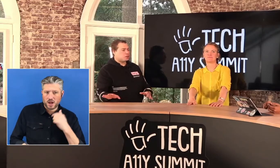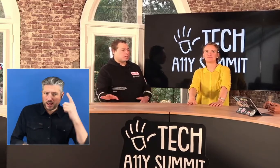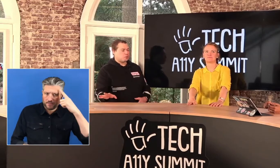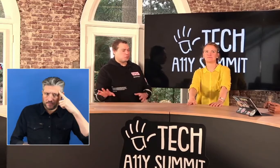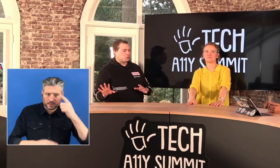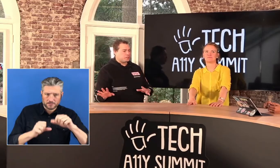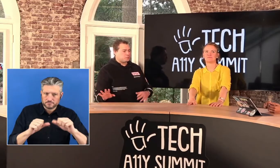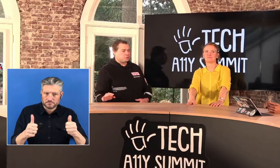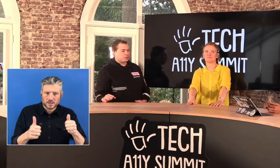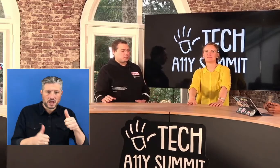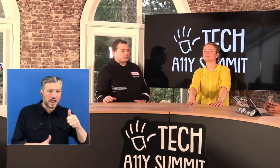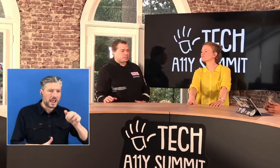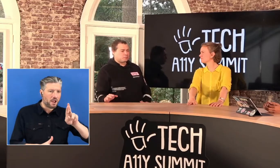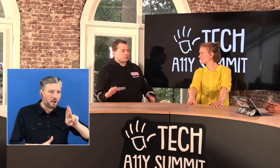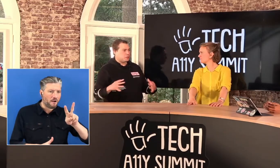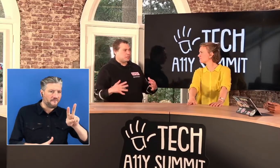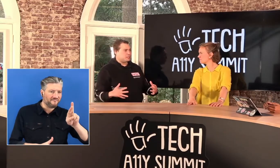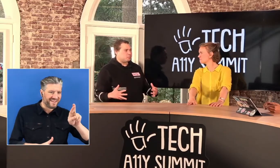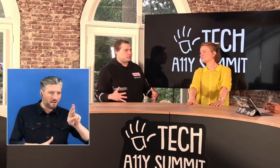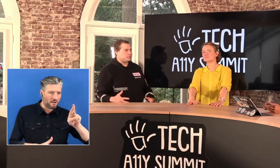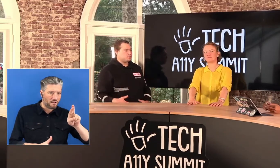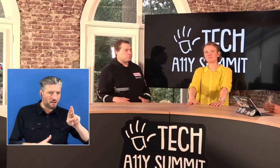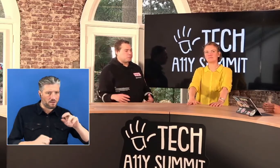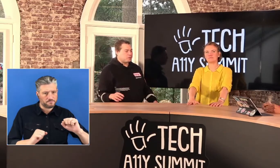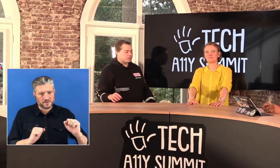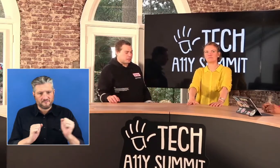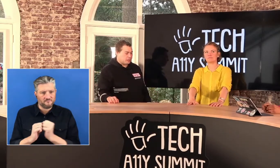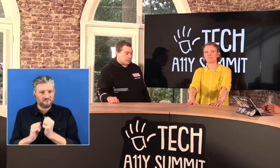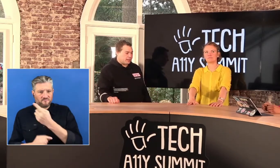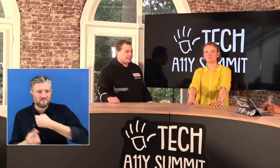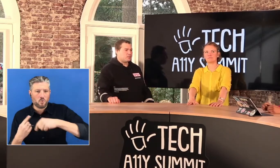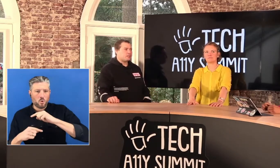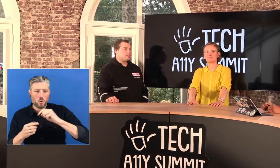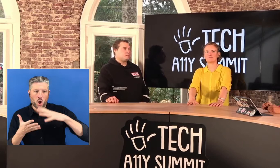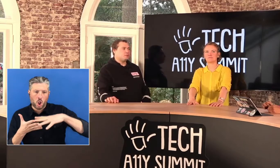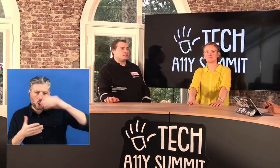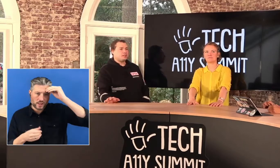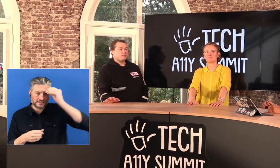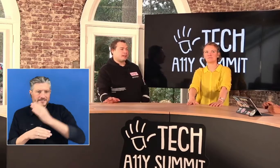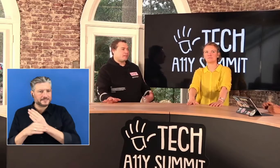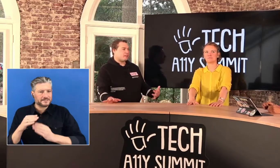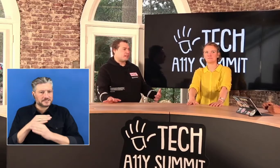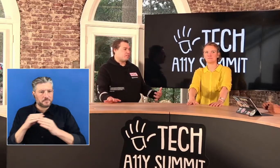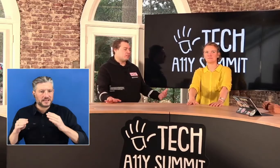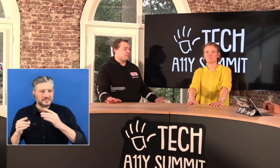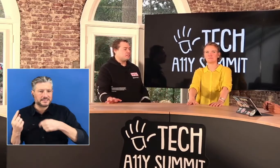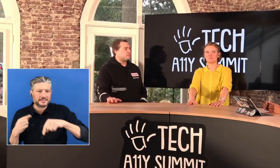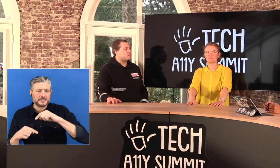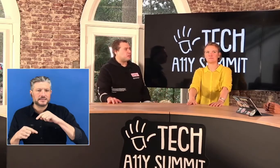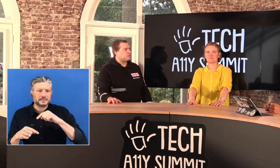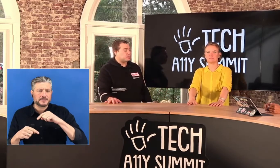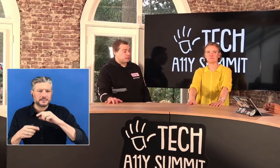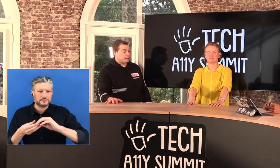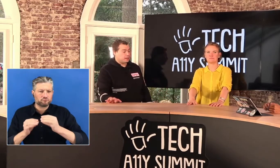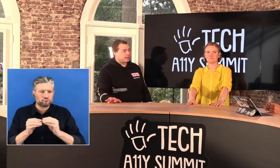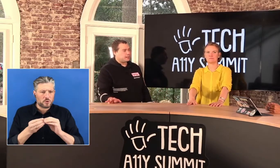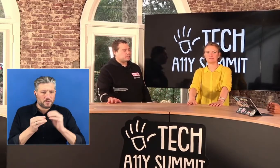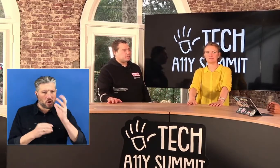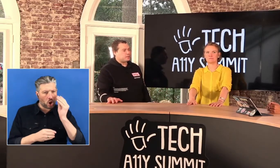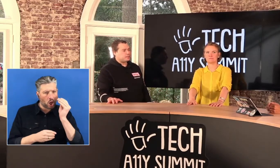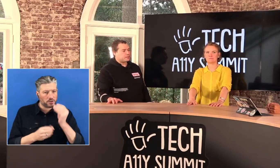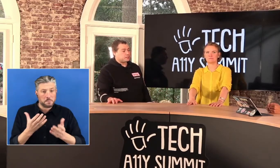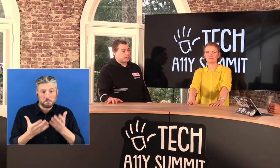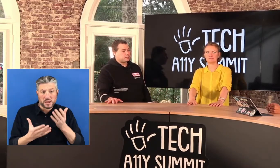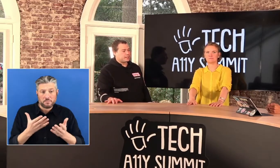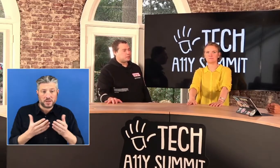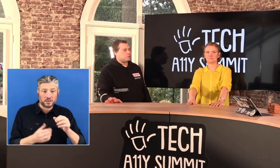not talking about autism, neurodiversity, but learning disabilities, so people with intellectual disability, where everything for the DSO starts with. And it's a